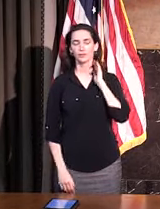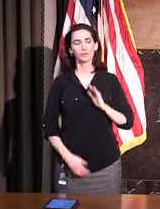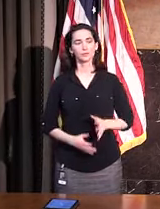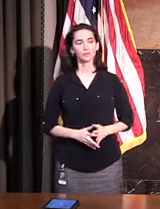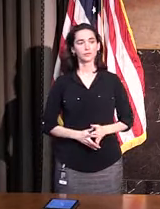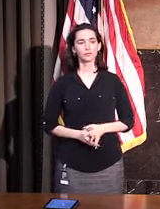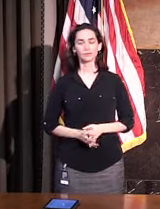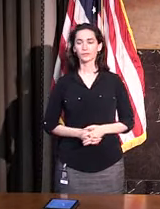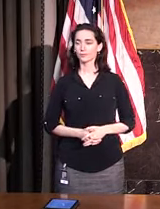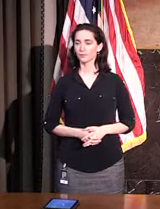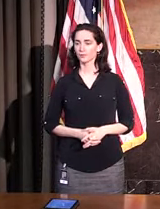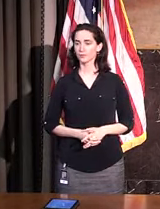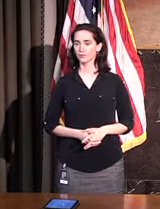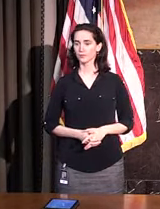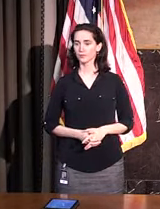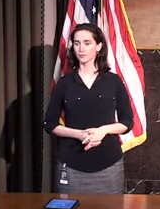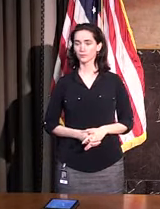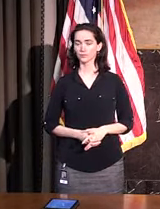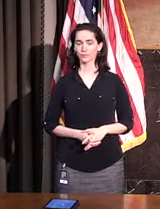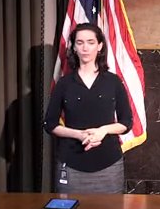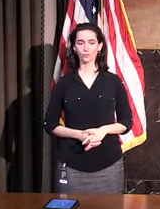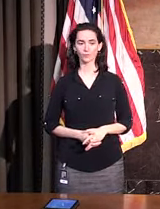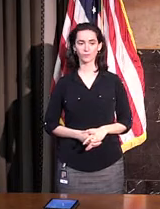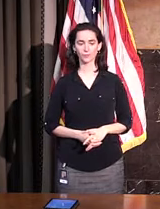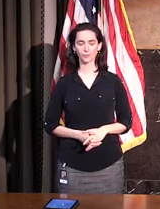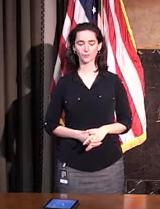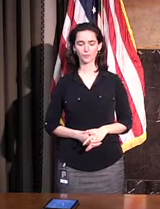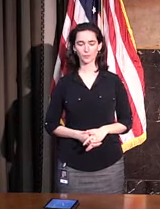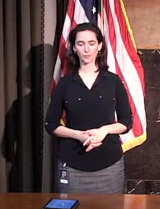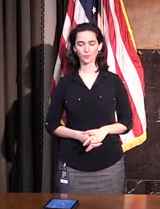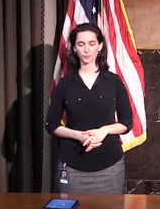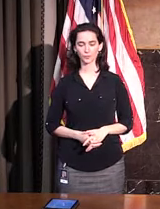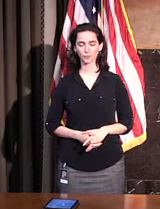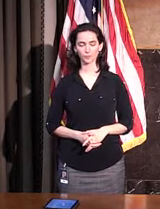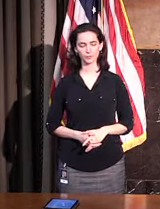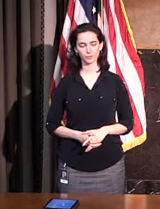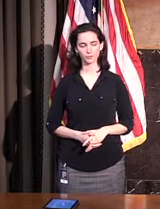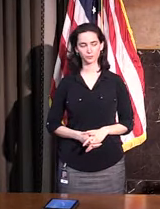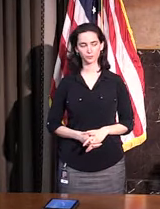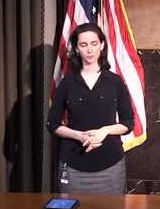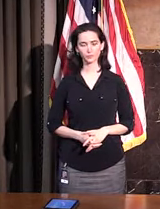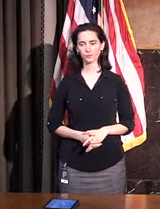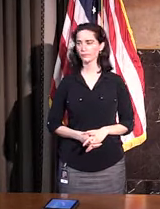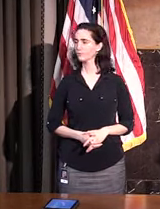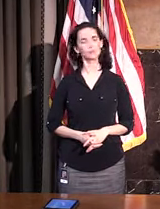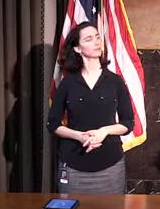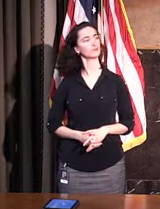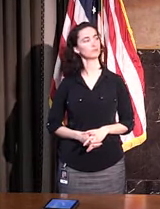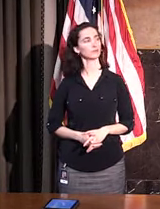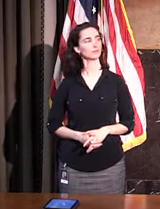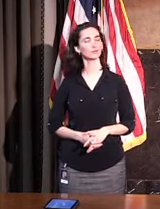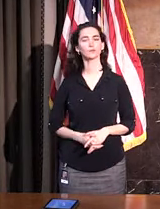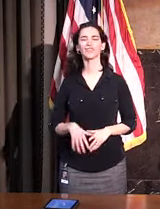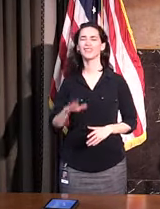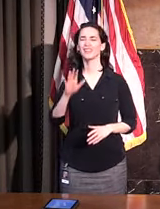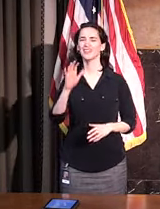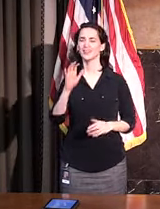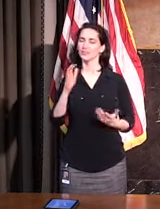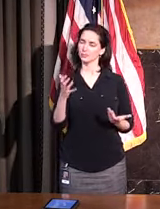there are certain groups that are listed in the approach that we're going to be taking eventually that really go by industry group